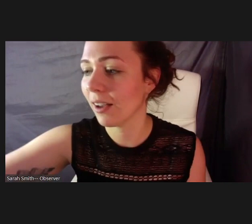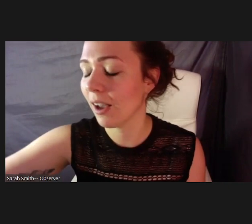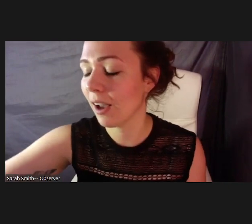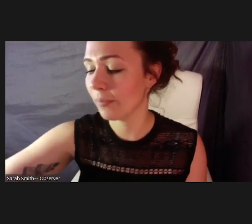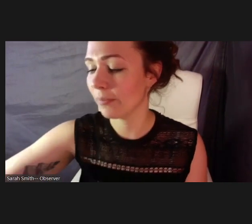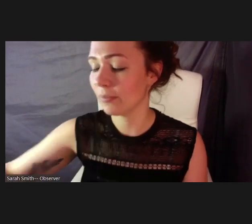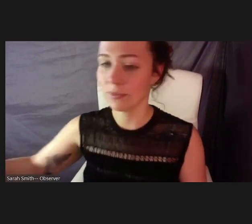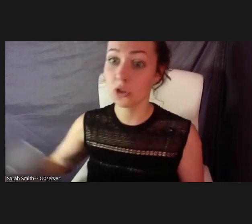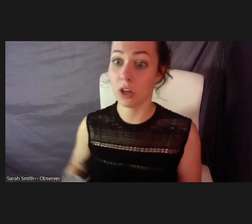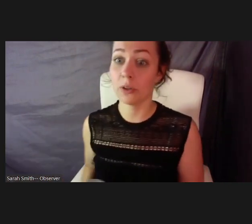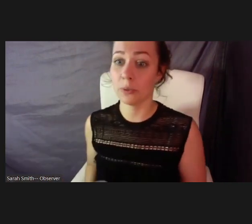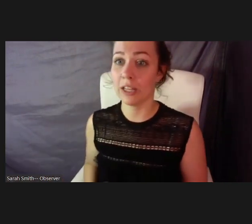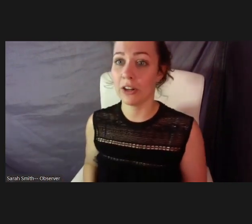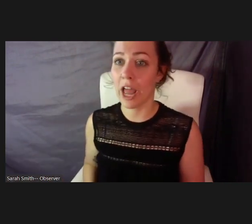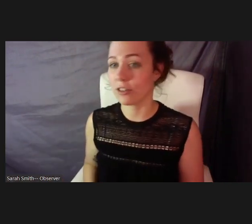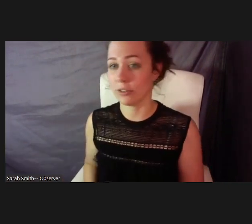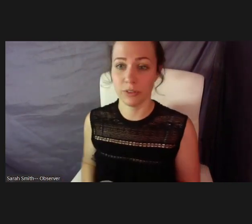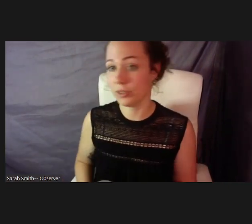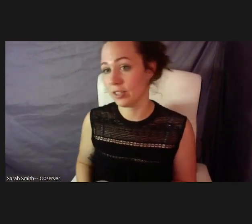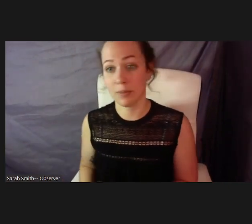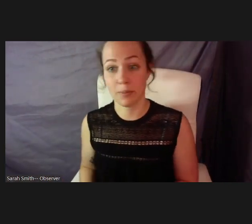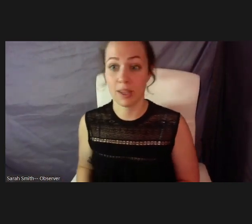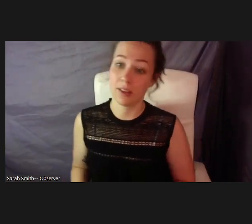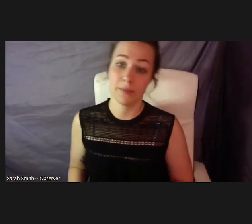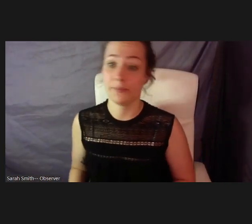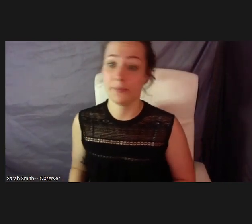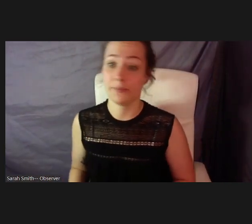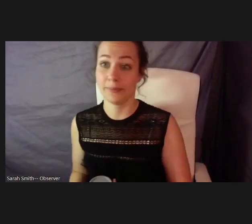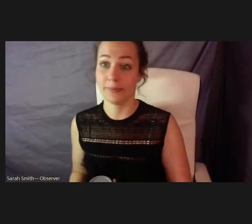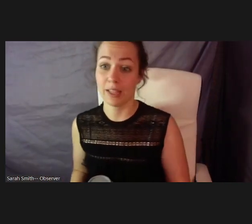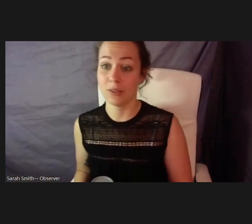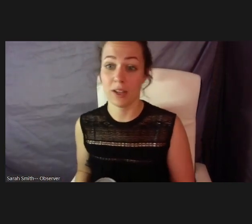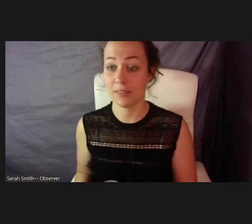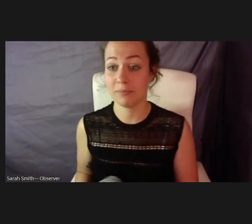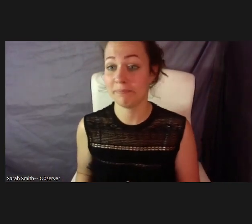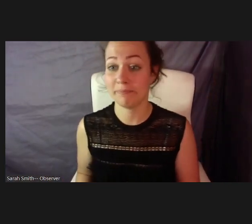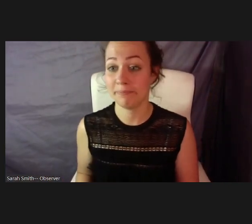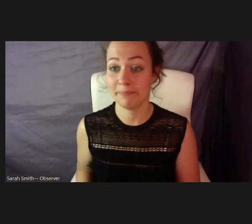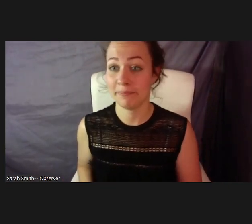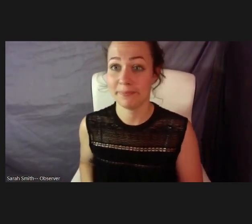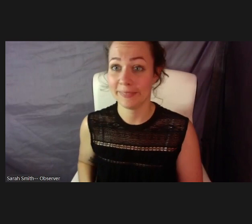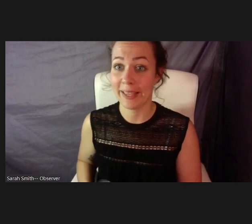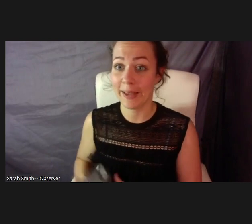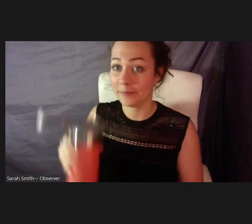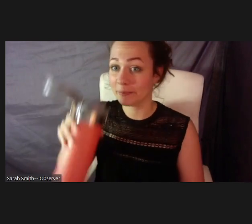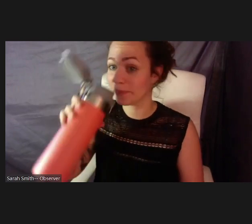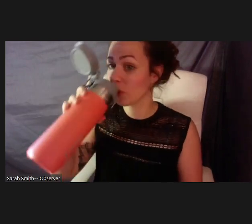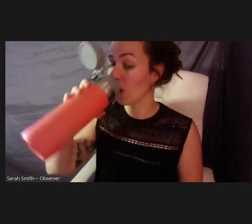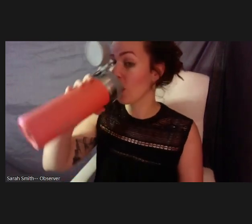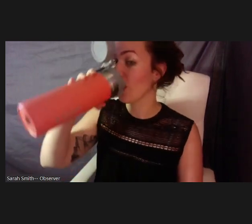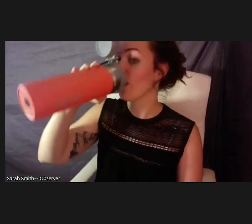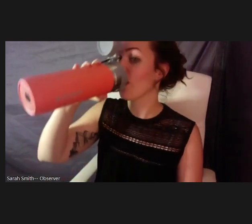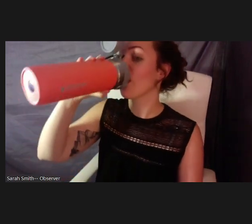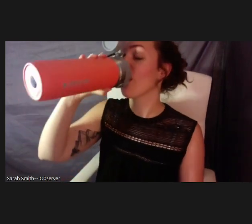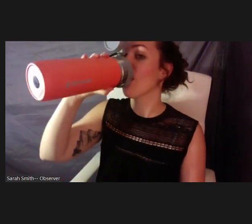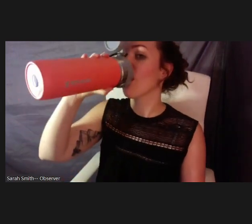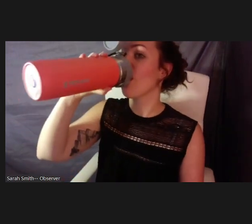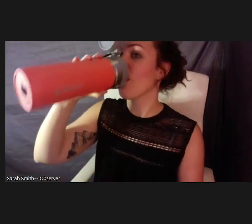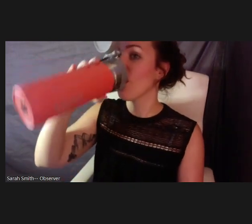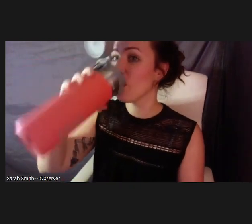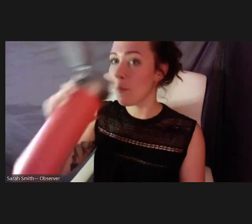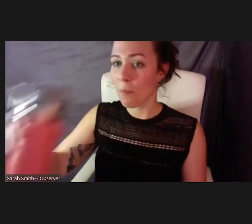I struggled with international news because I'm like, I know. I know. Yeah. I had to like look it up on